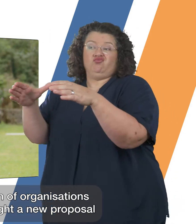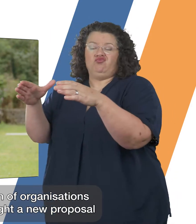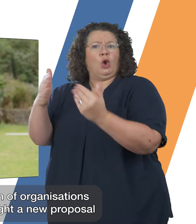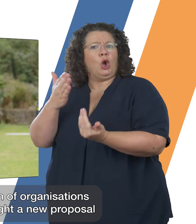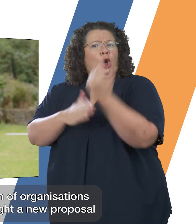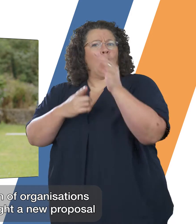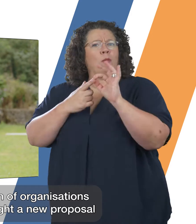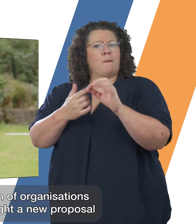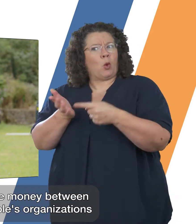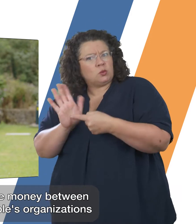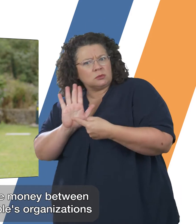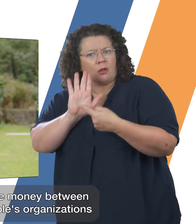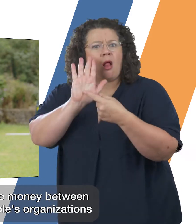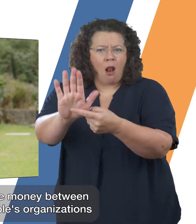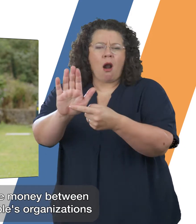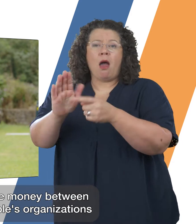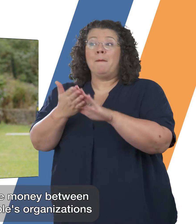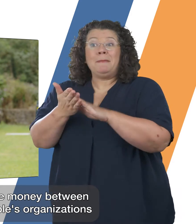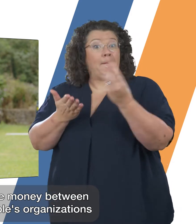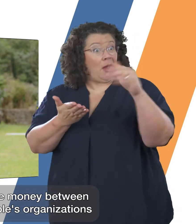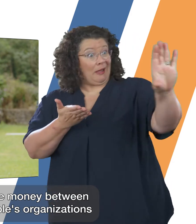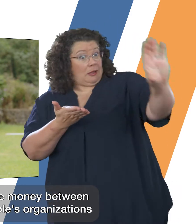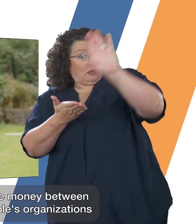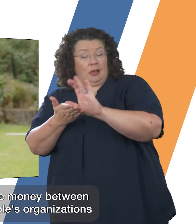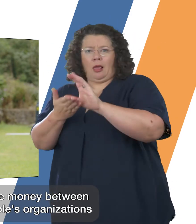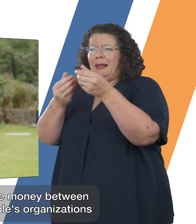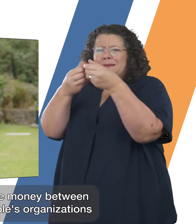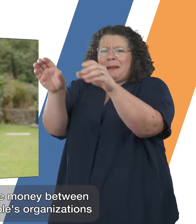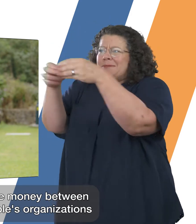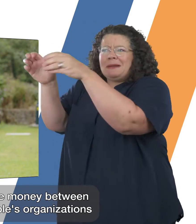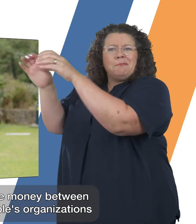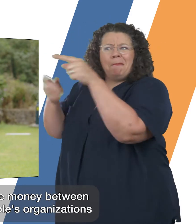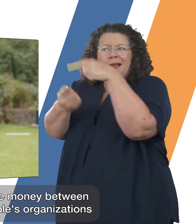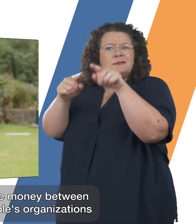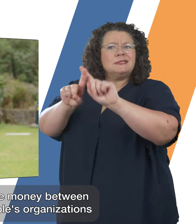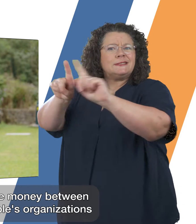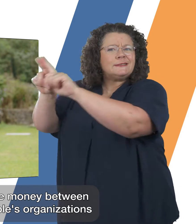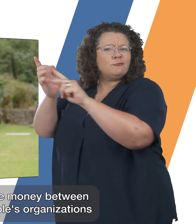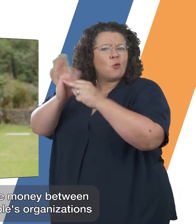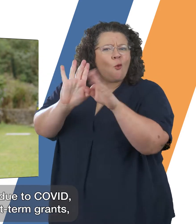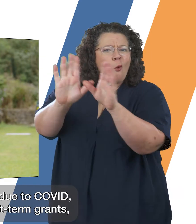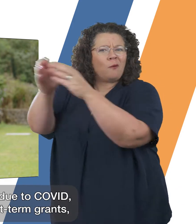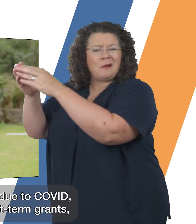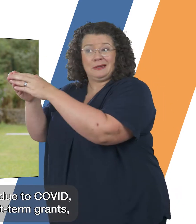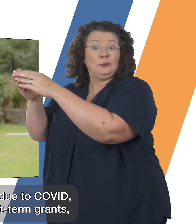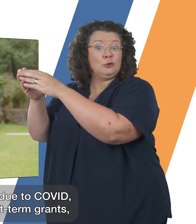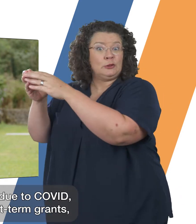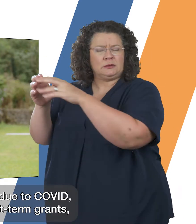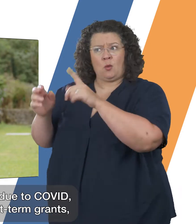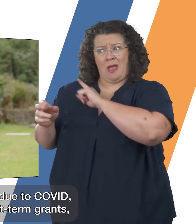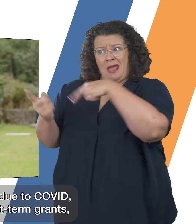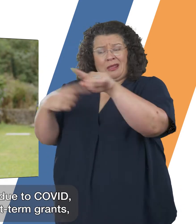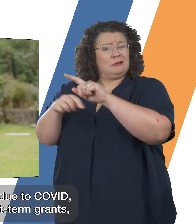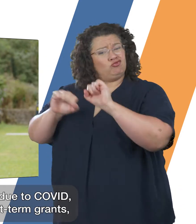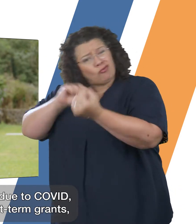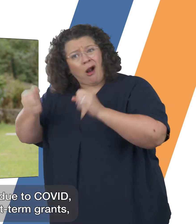brought a new proposal where we would split the money between grassroots disabled people's organisations who will